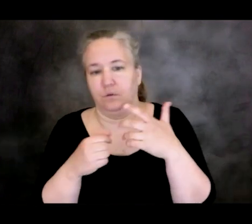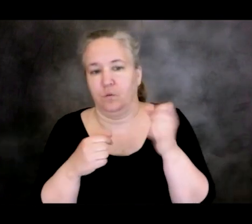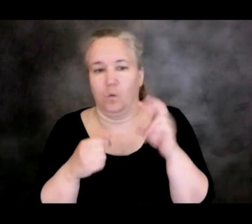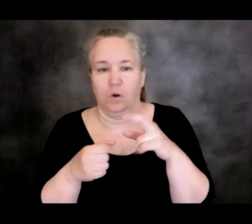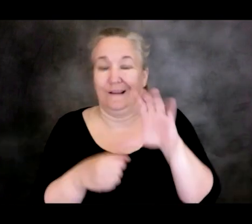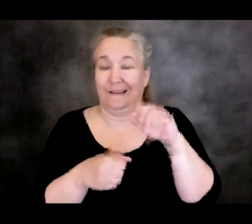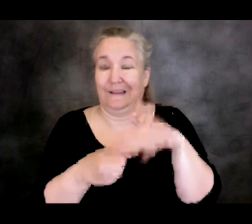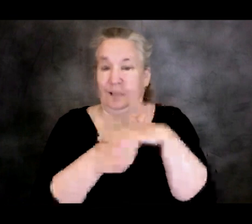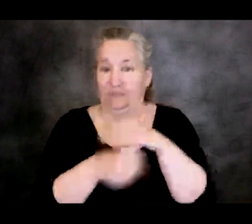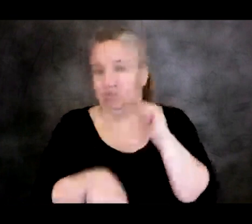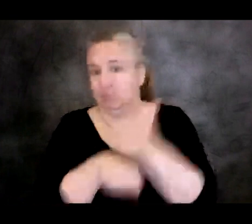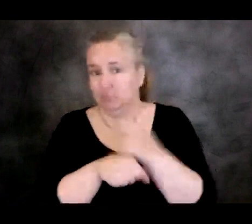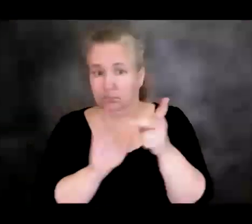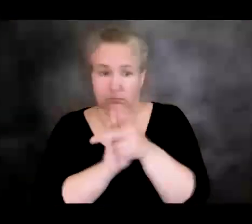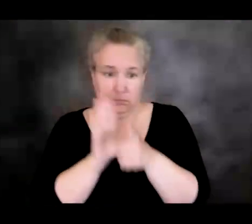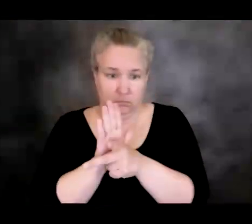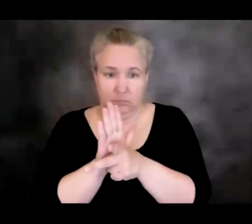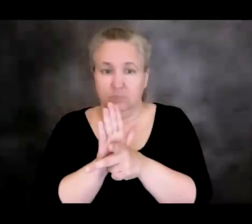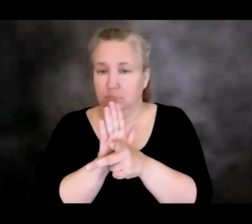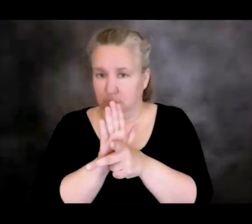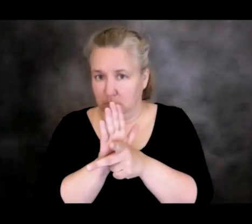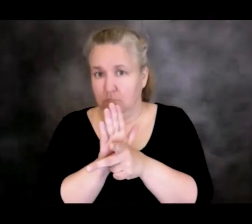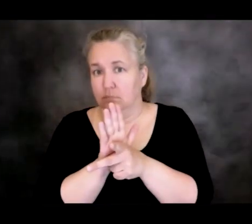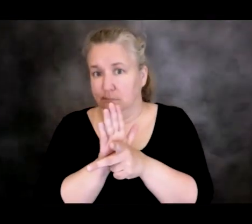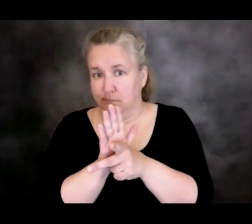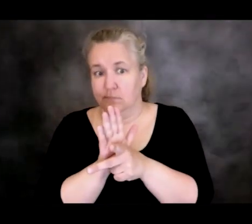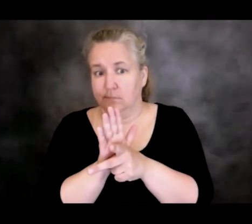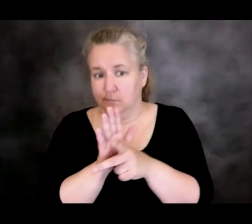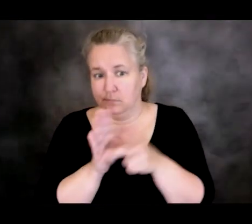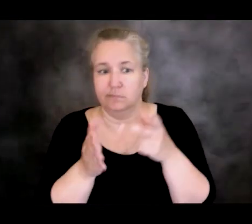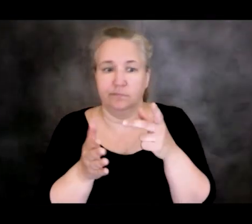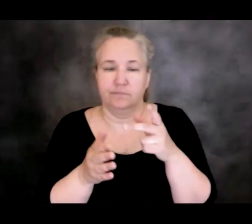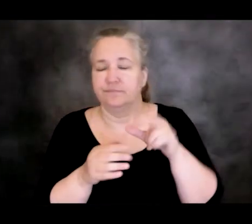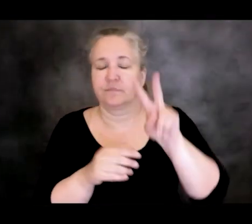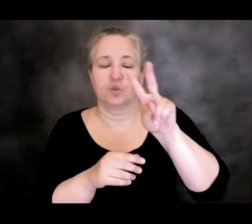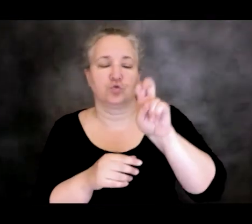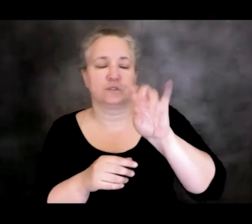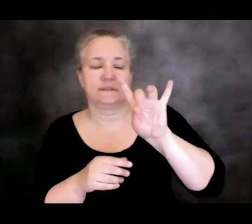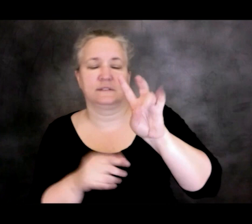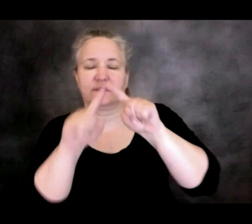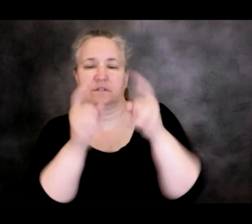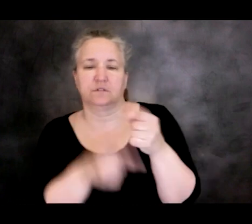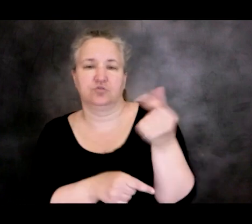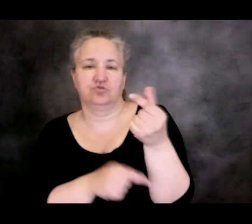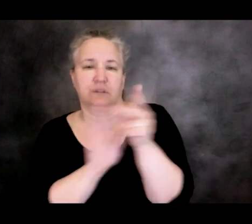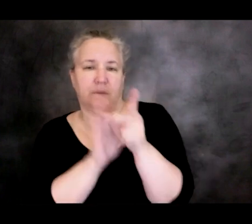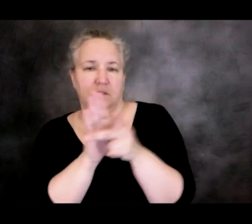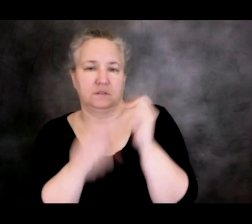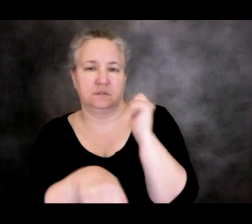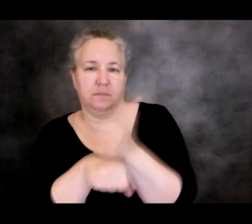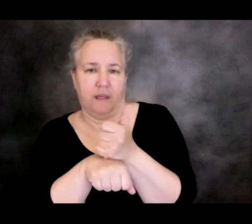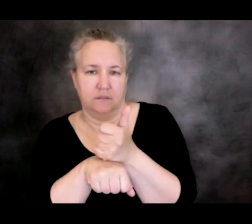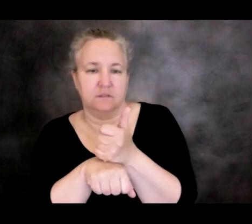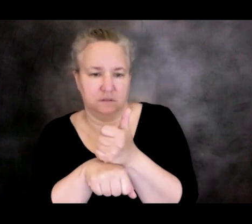or a county that has 287G policies in place, and that those